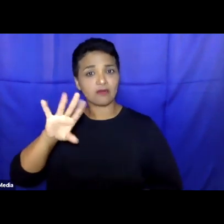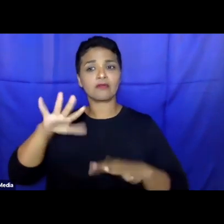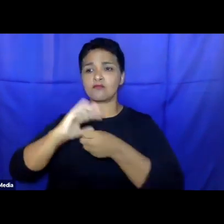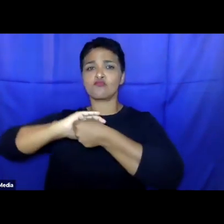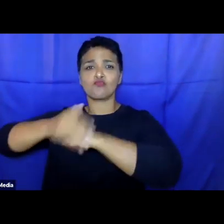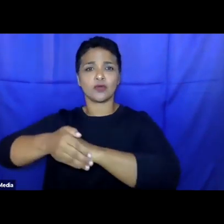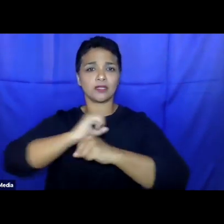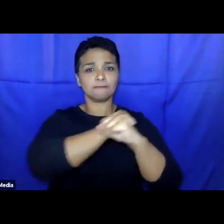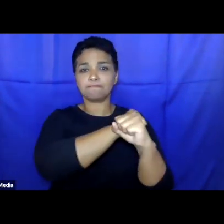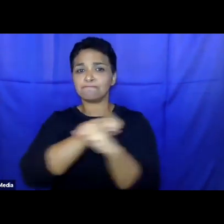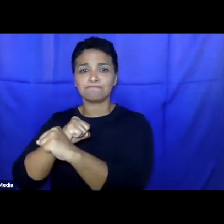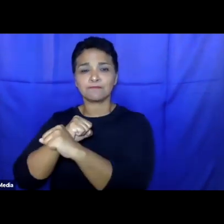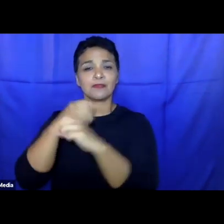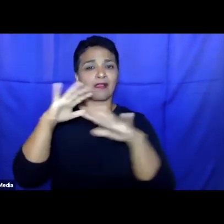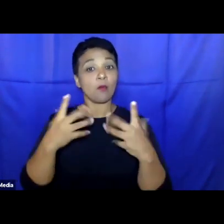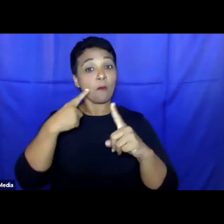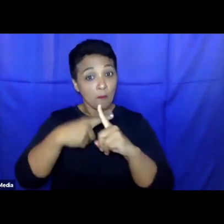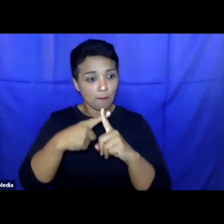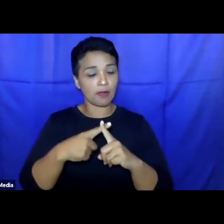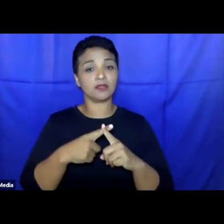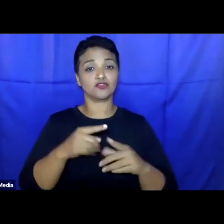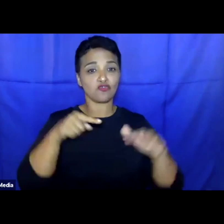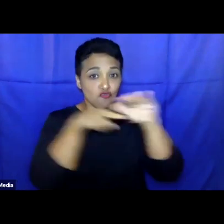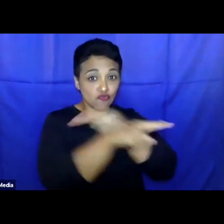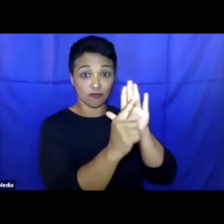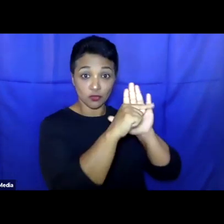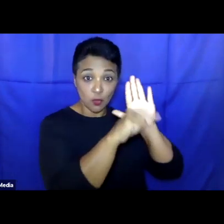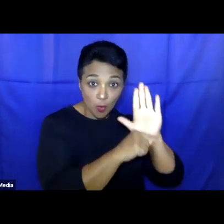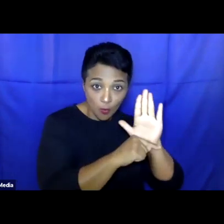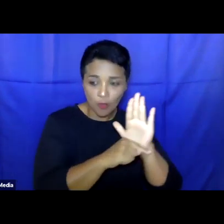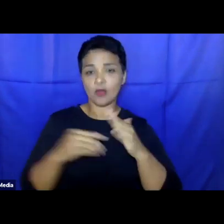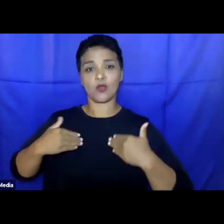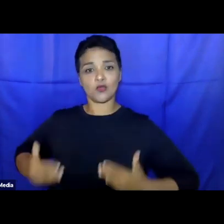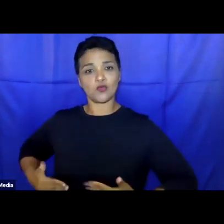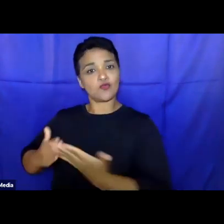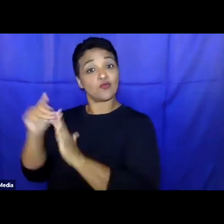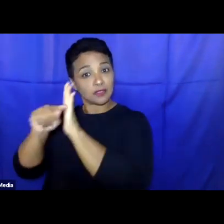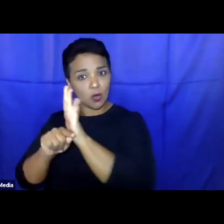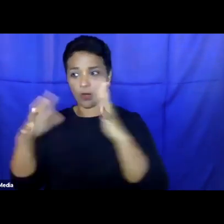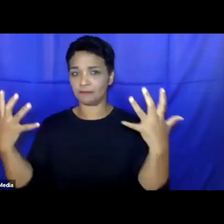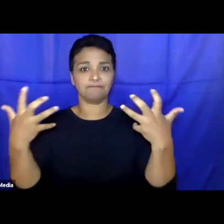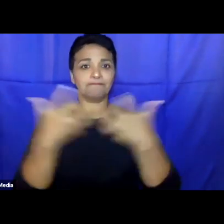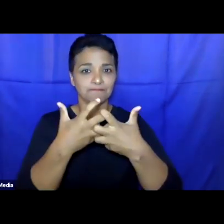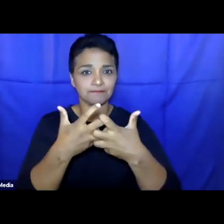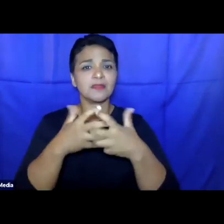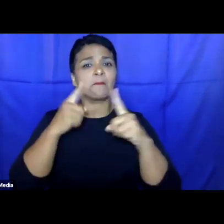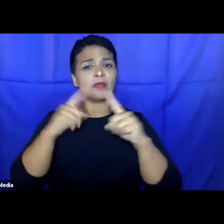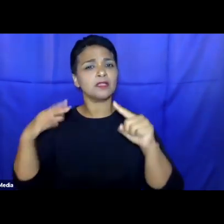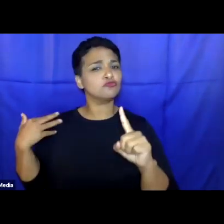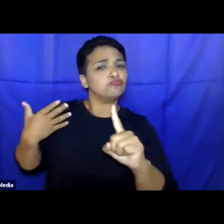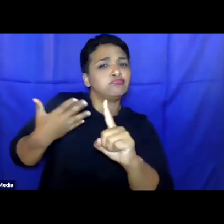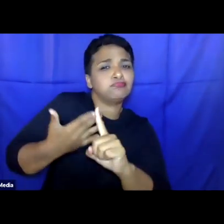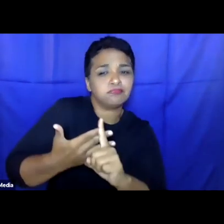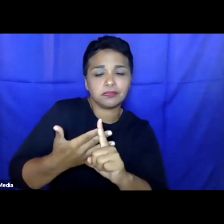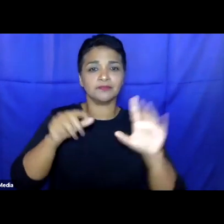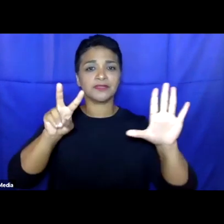bodies of law, like refugee law and human rights law, as Dr. Shaheed mentioned, and how these things might have changed over the past 70